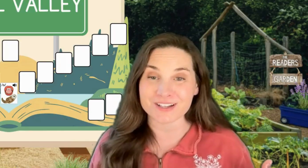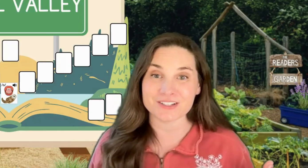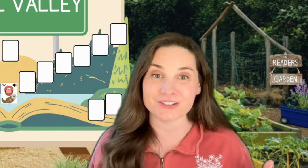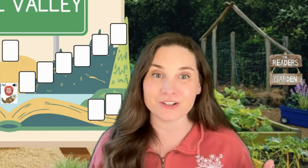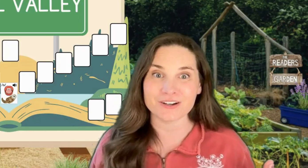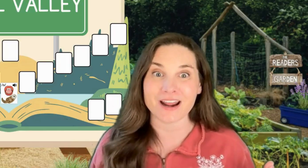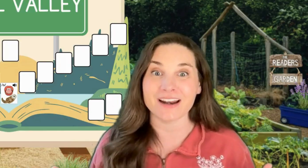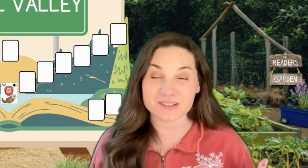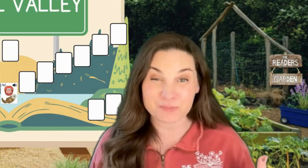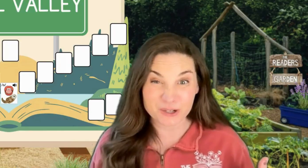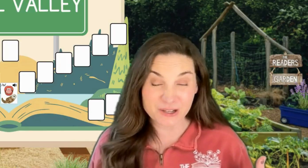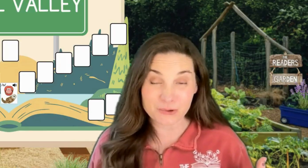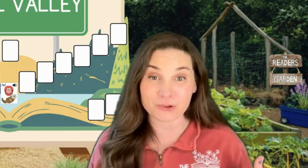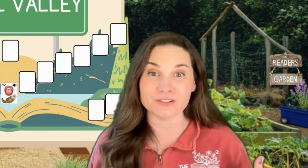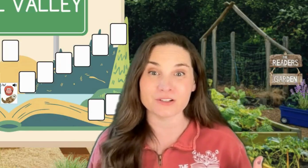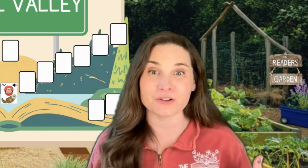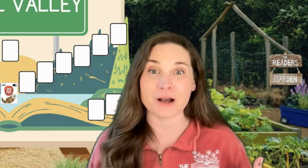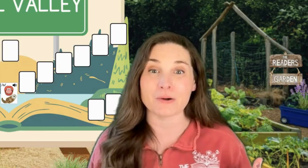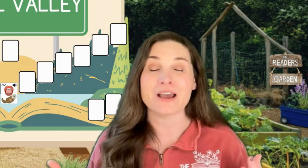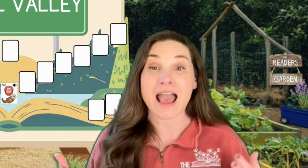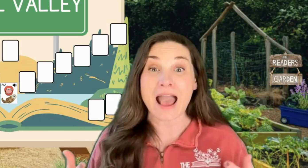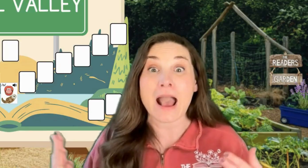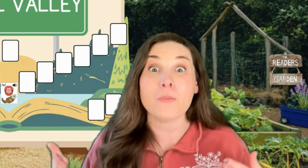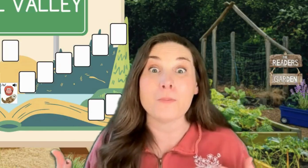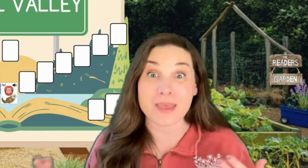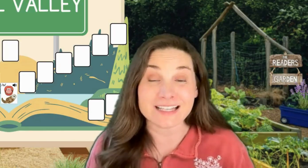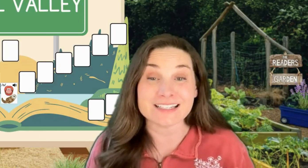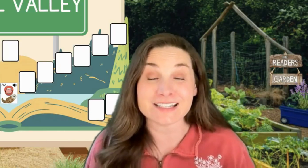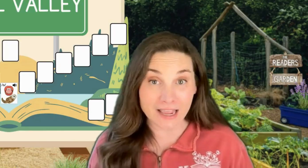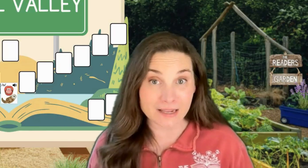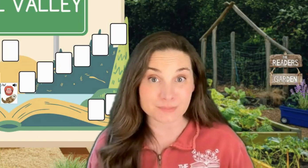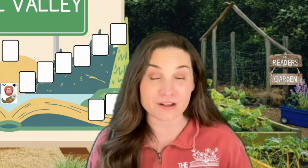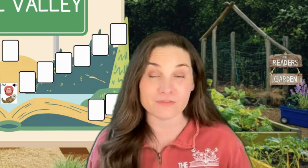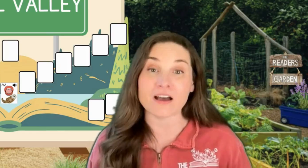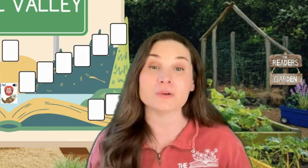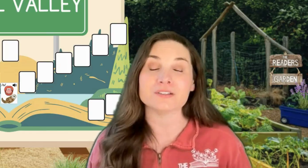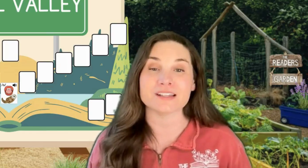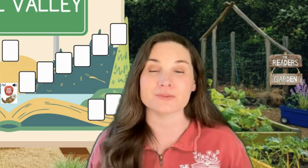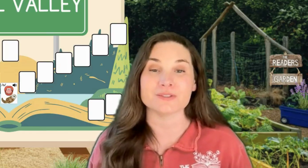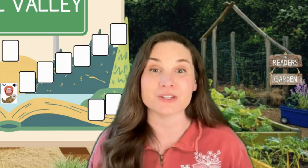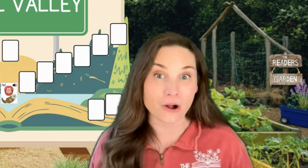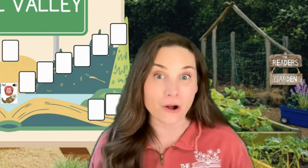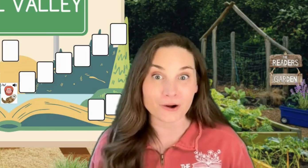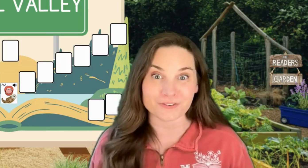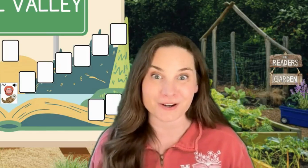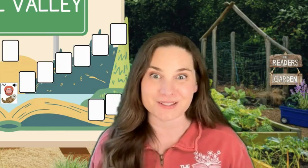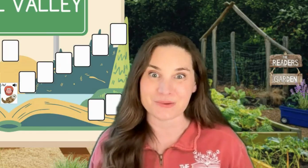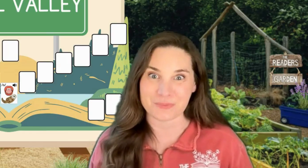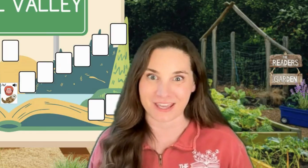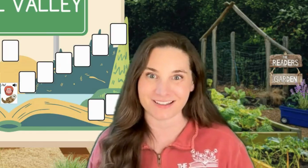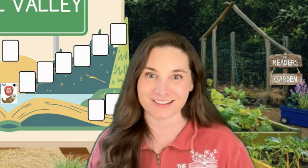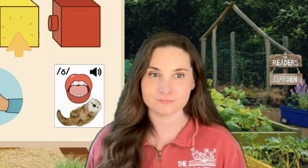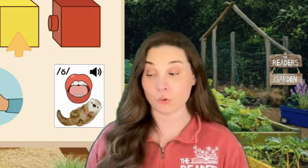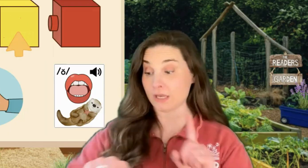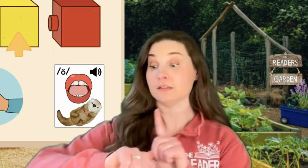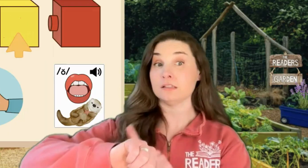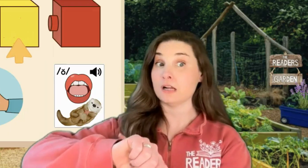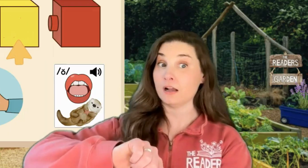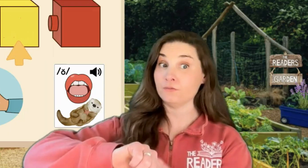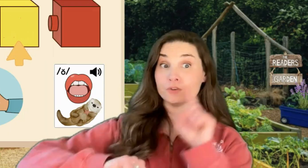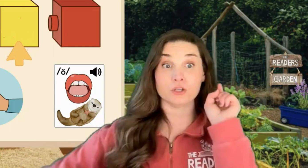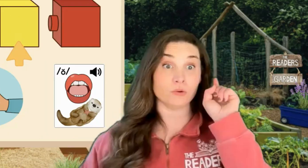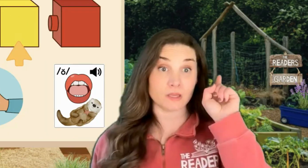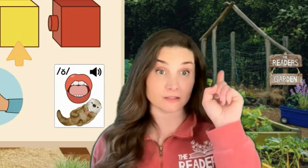sounds for us to learn, and it's pretty cool to learn about how many types of vowel sounds there are for us to make. Okay,